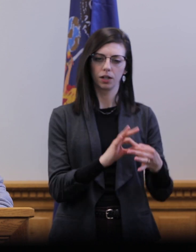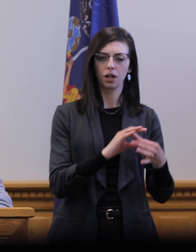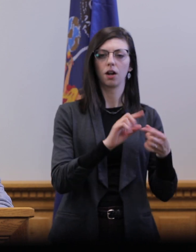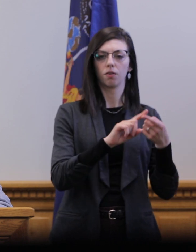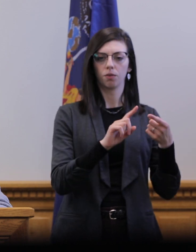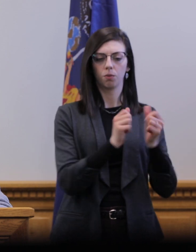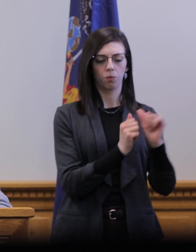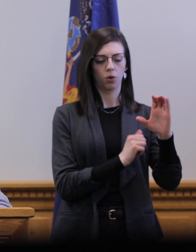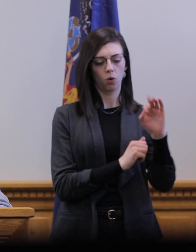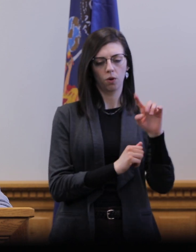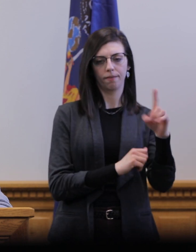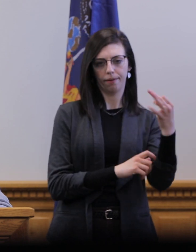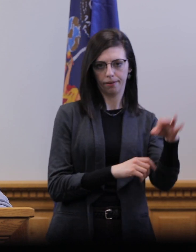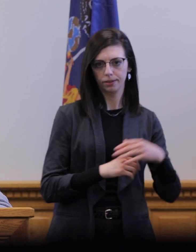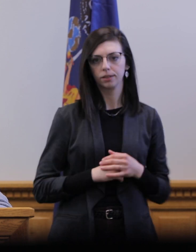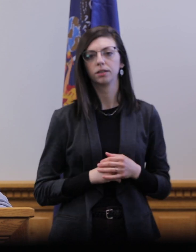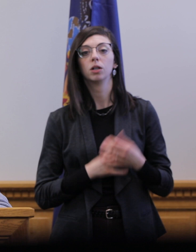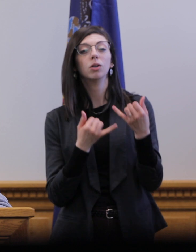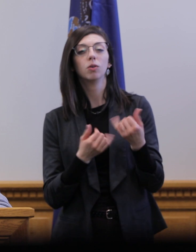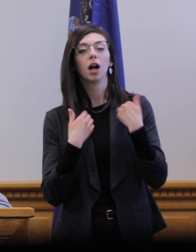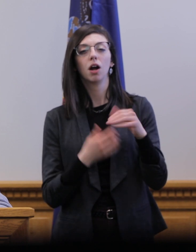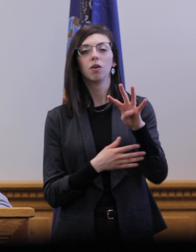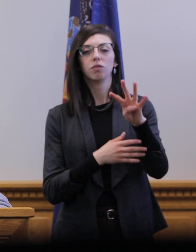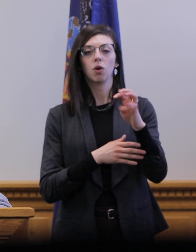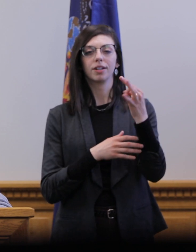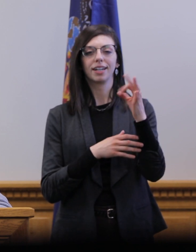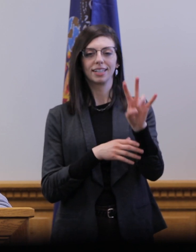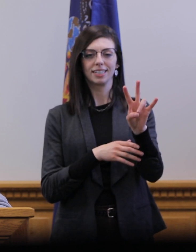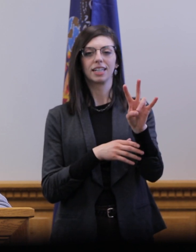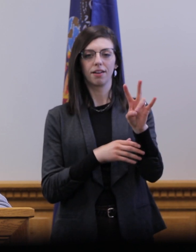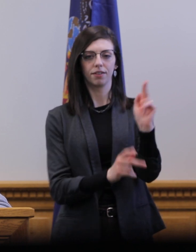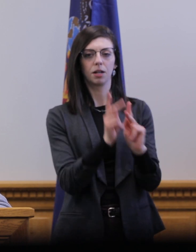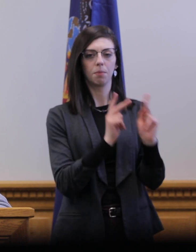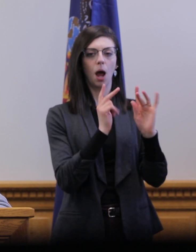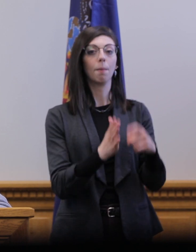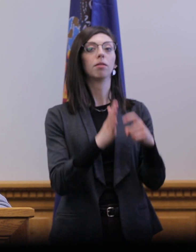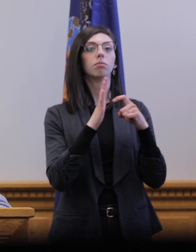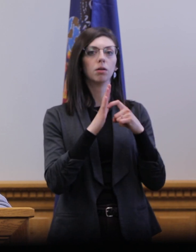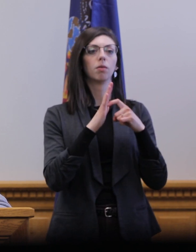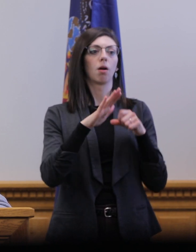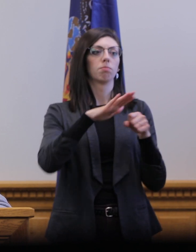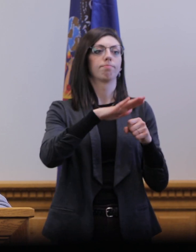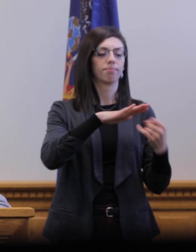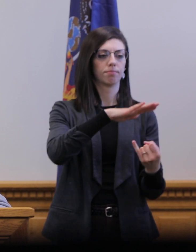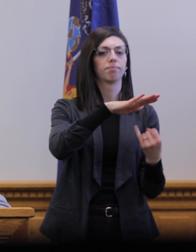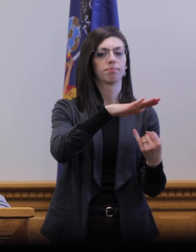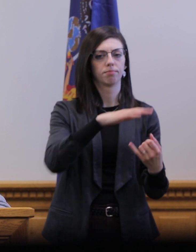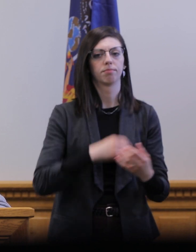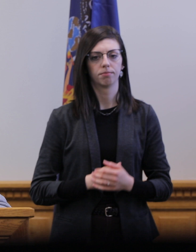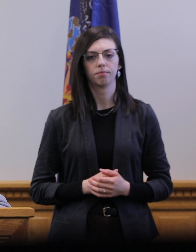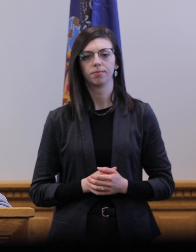COVID-19. We currently have 497 residents in mandatory quarantine or